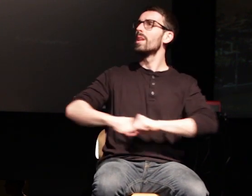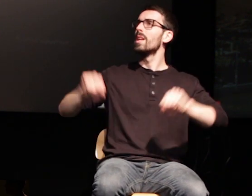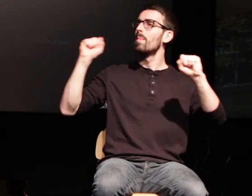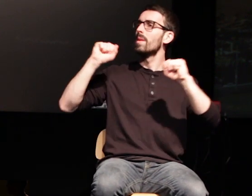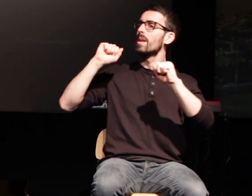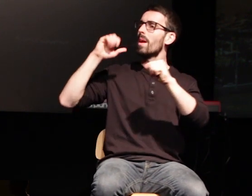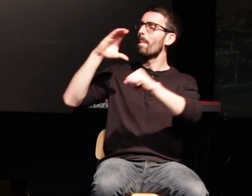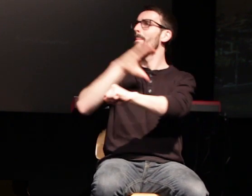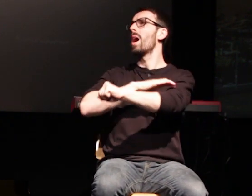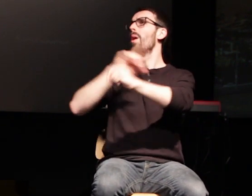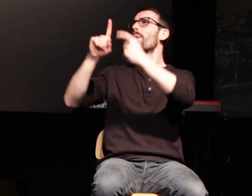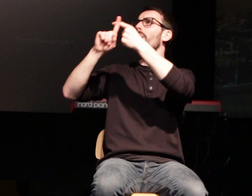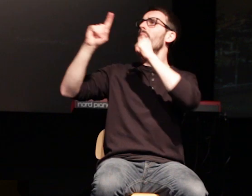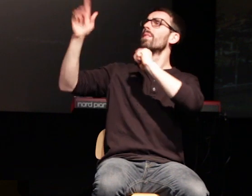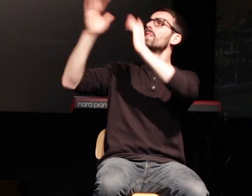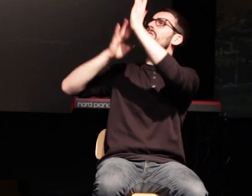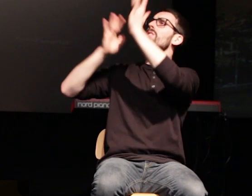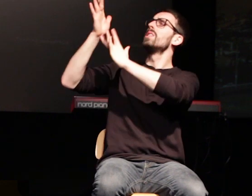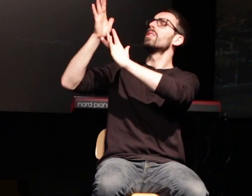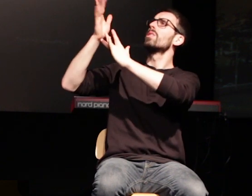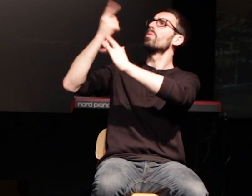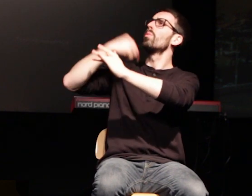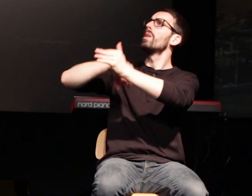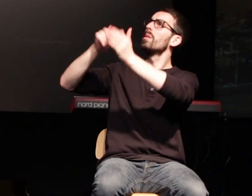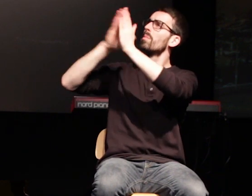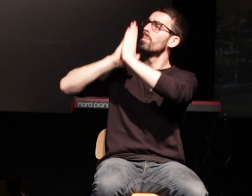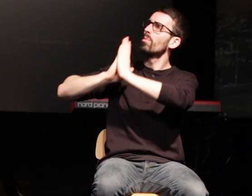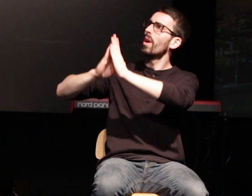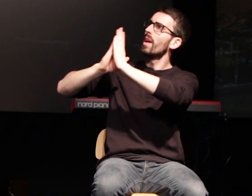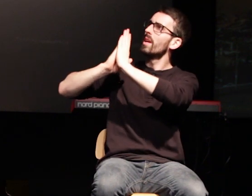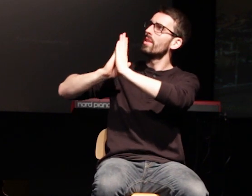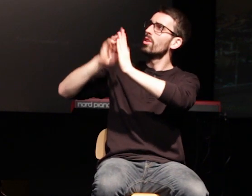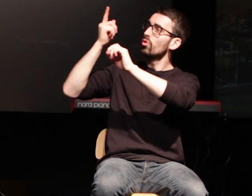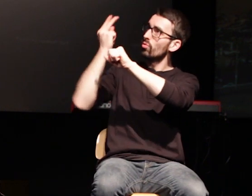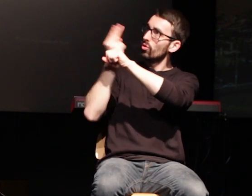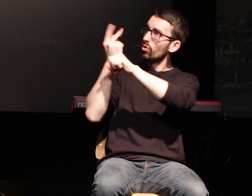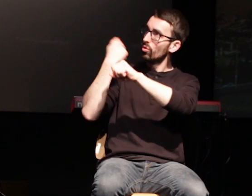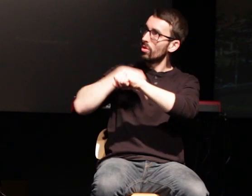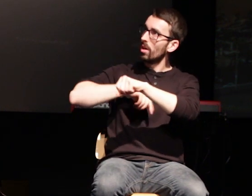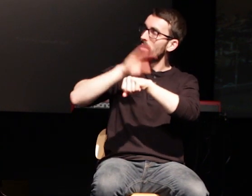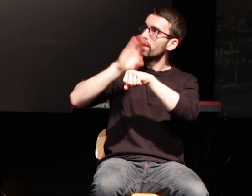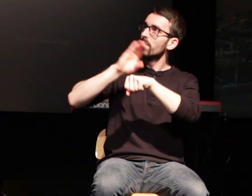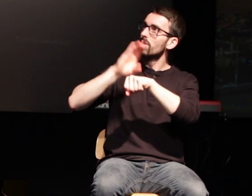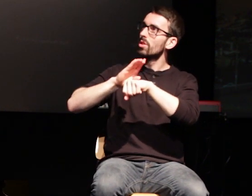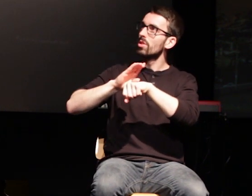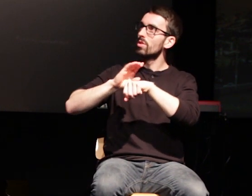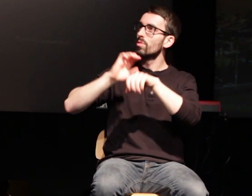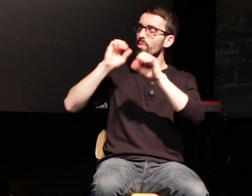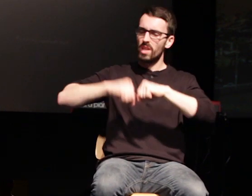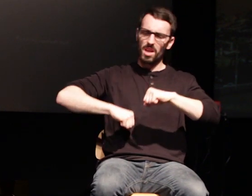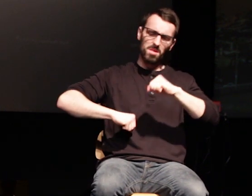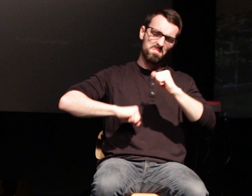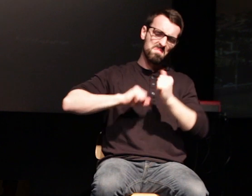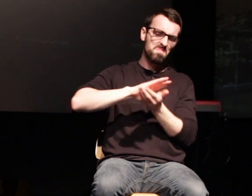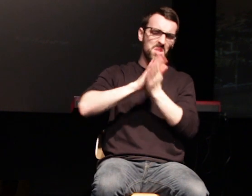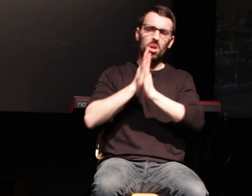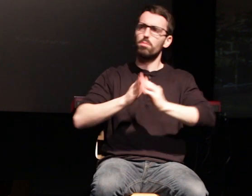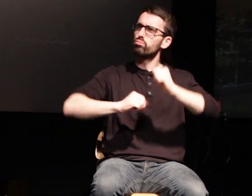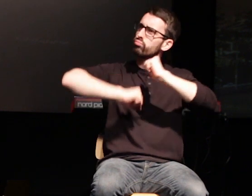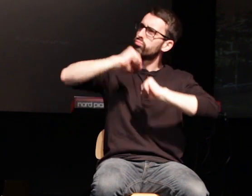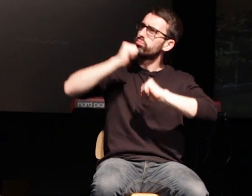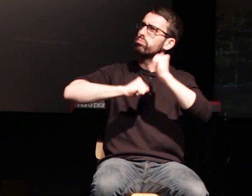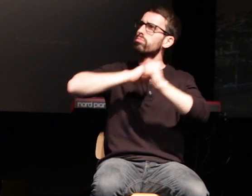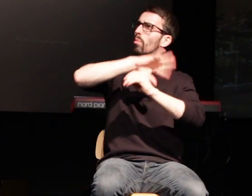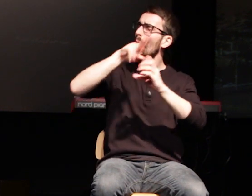Jesus. Father, we pray that you would leverage us as a church, that you would make us a pillar in our community, that lives